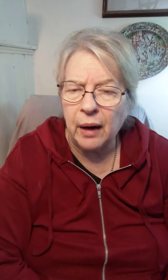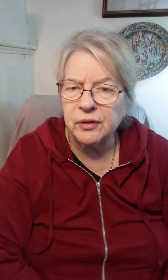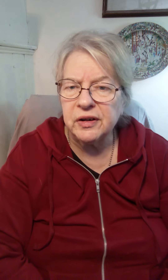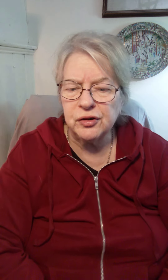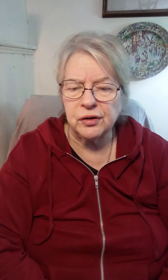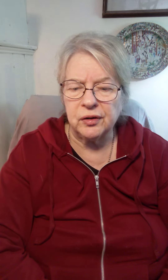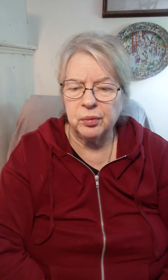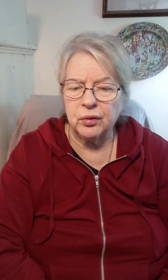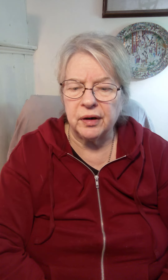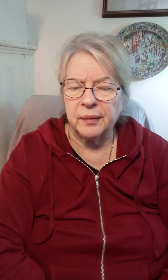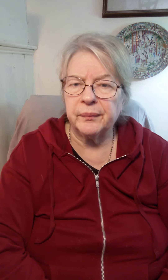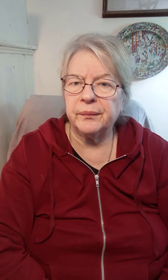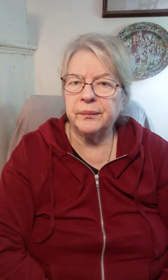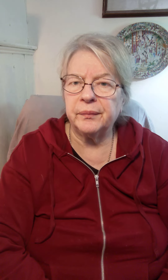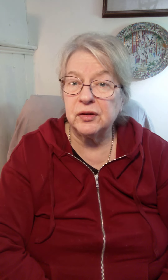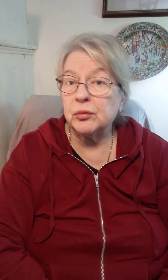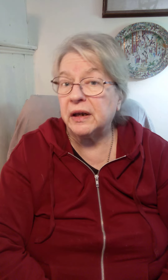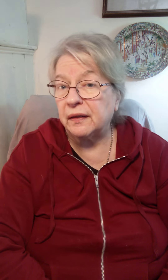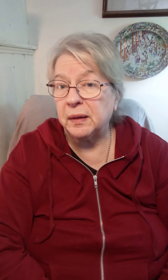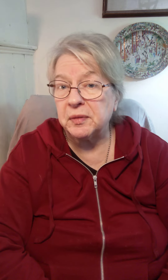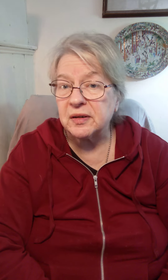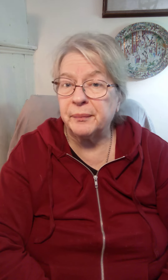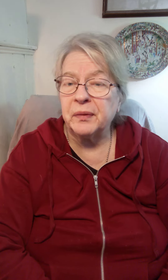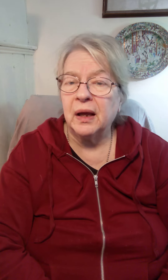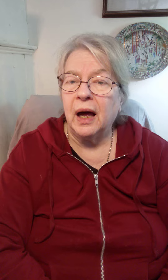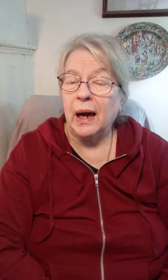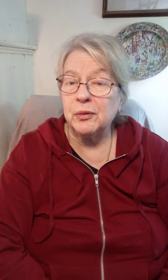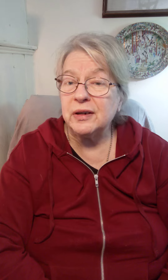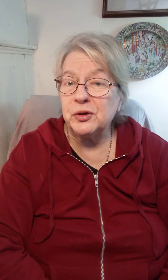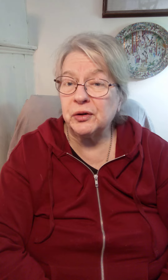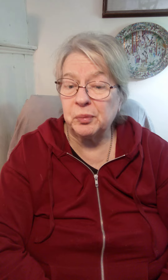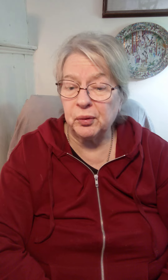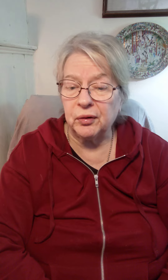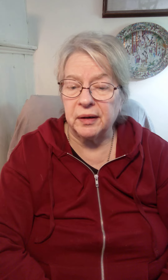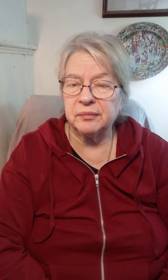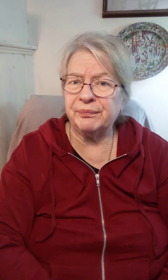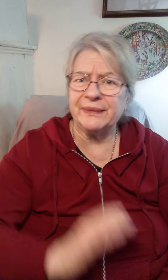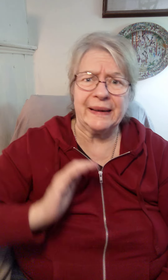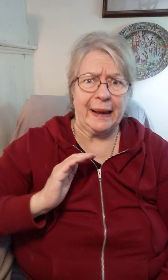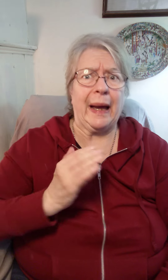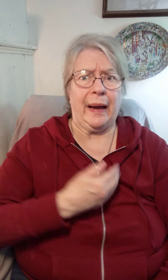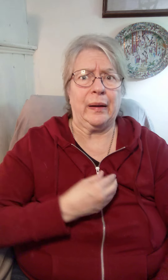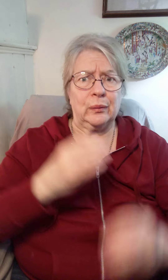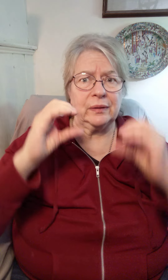Our teacher is boring. That's a running theme, isn't it? Our teacher is boring.